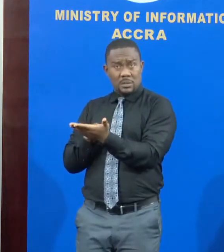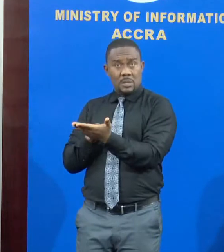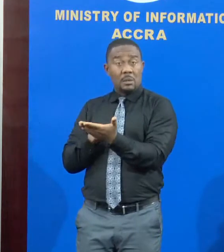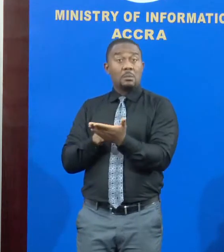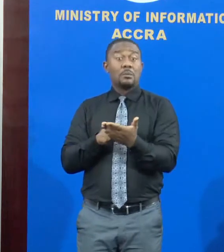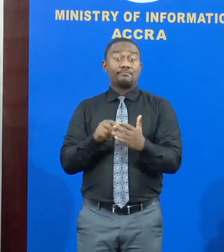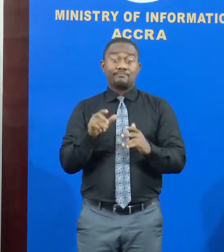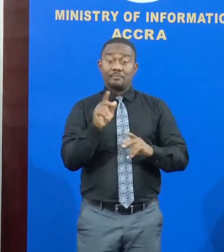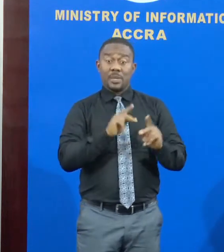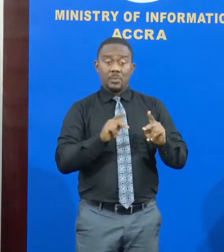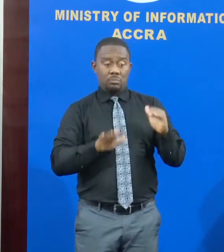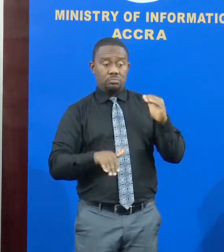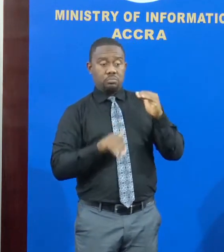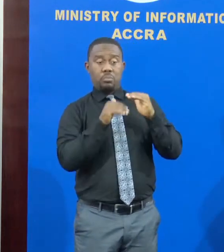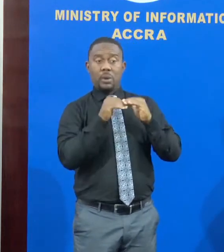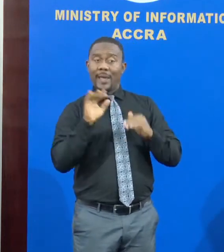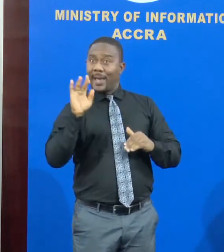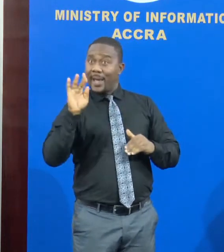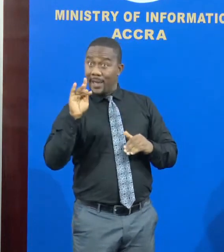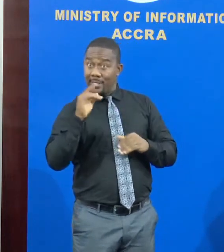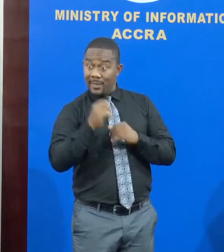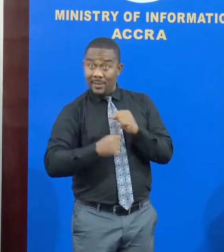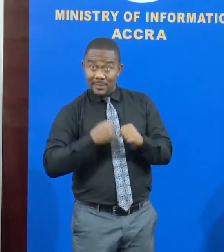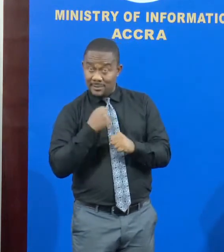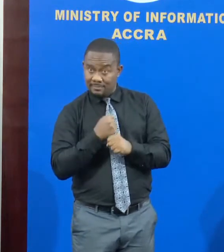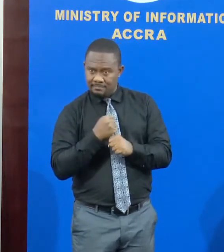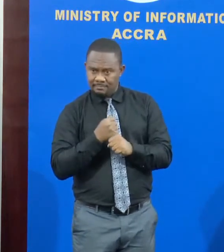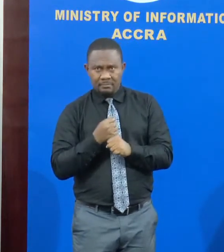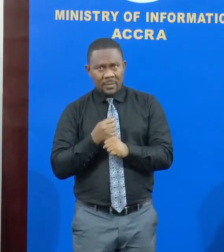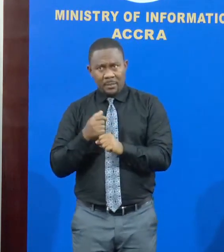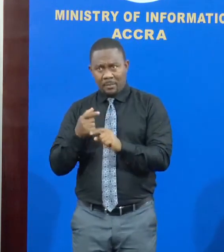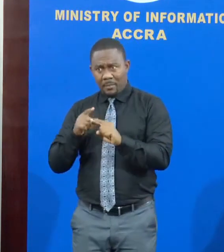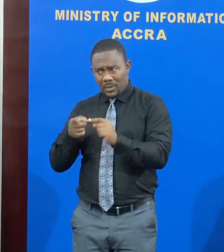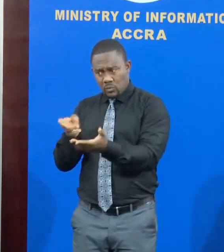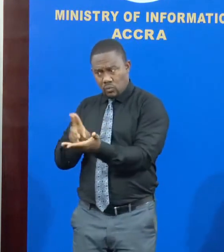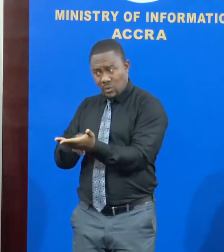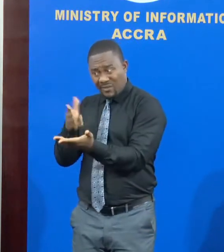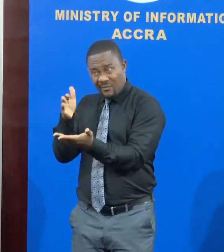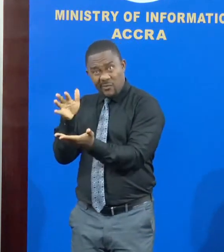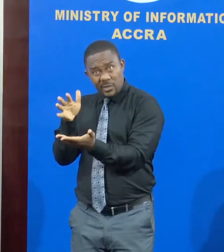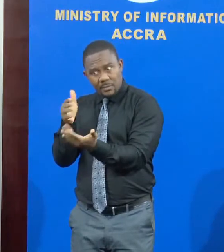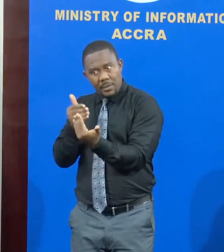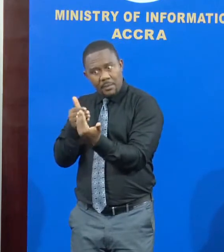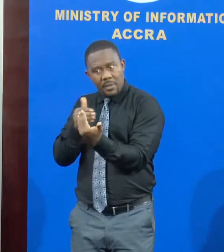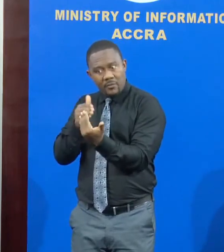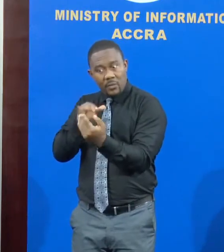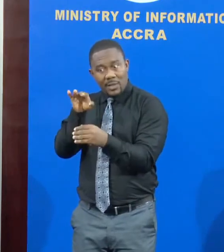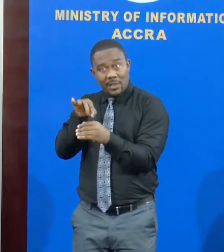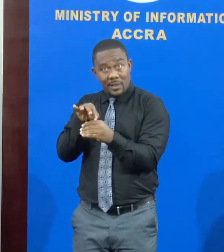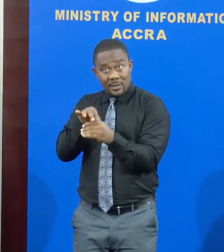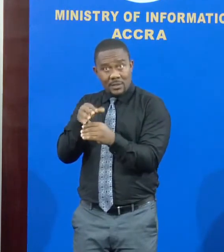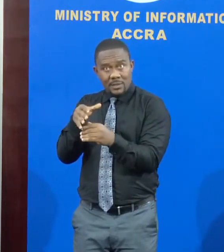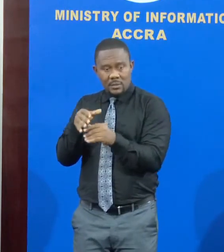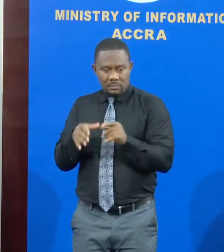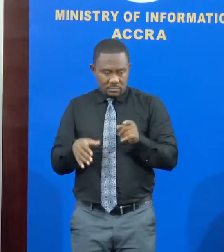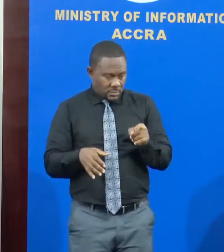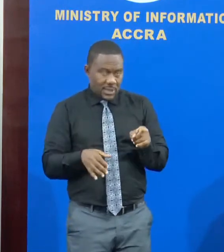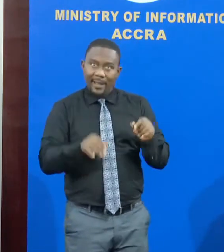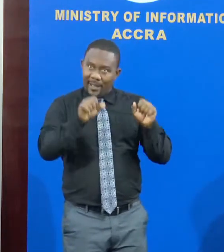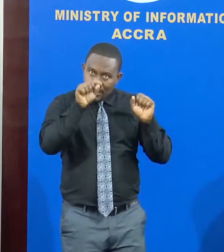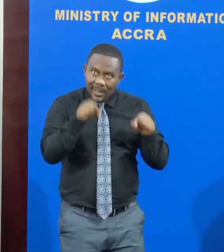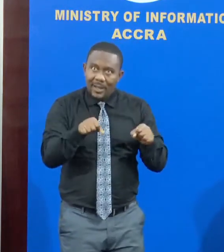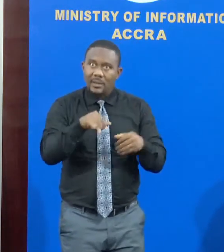voting age after the closure of the registration exercise, but before the elections are conducted, will be able